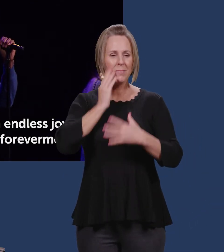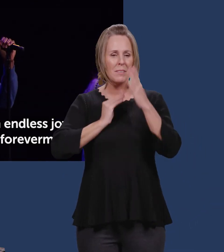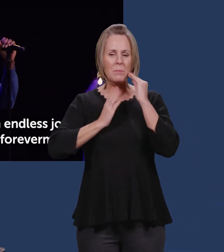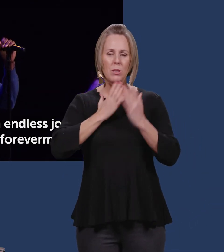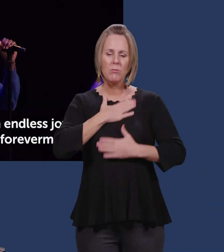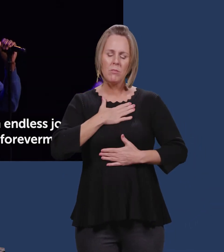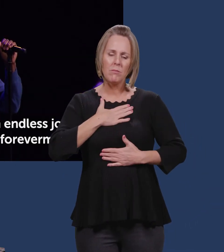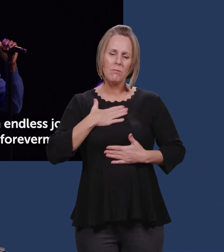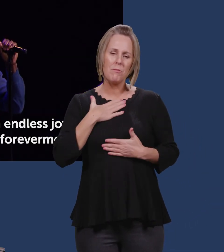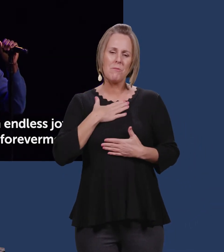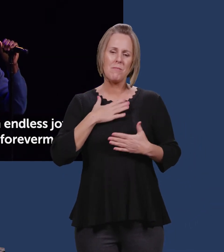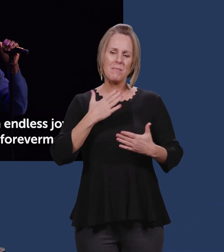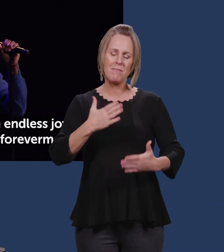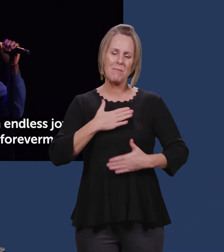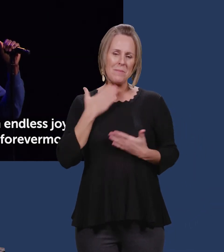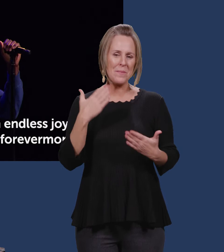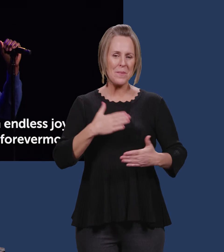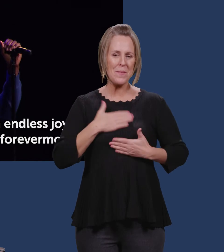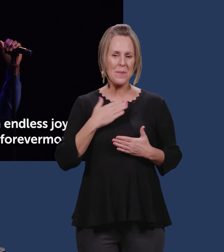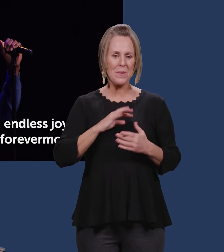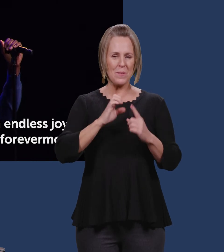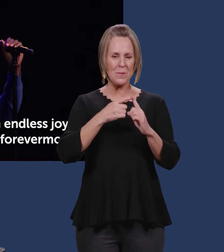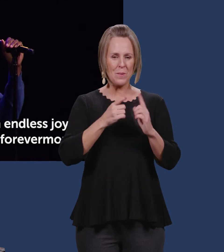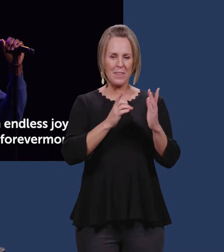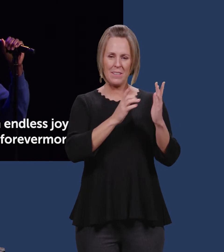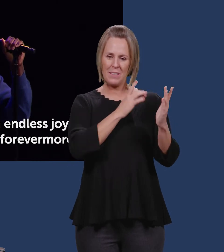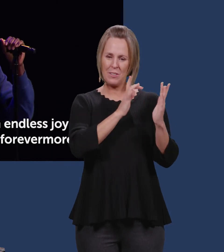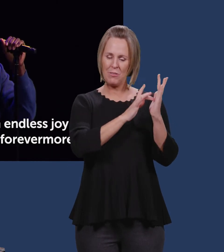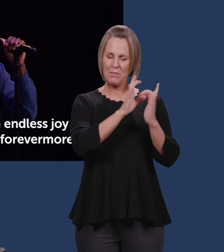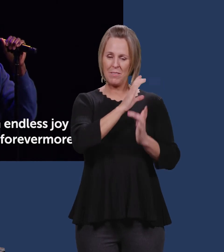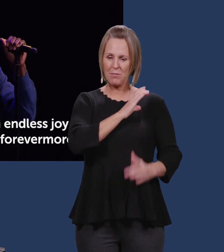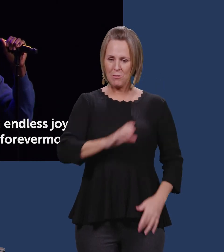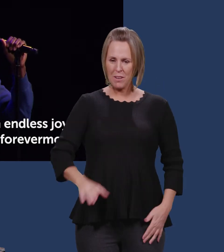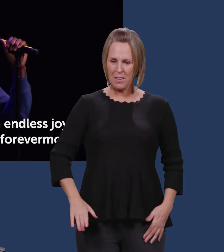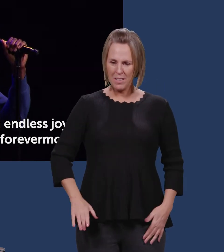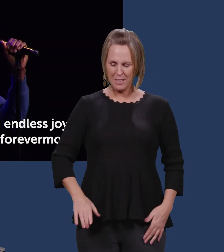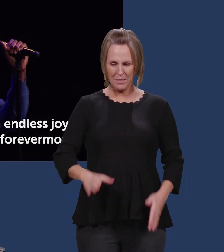joy. When Christ is ours